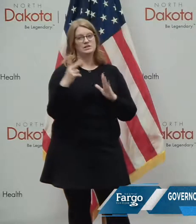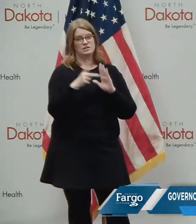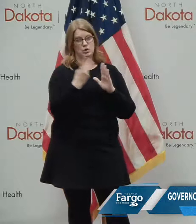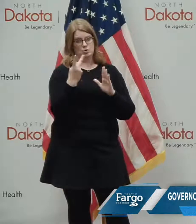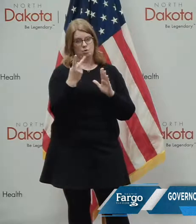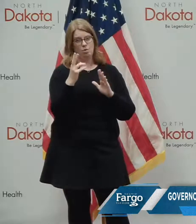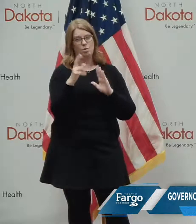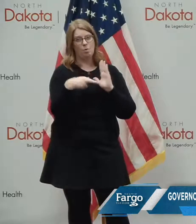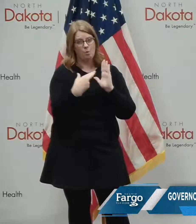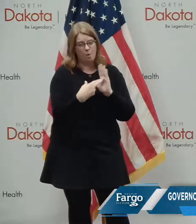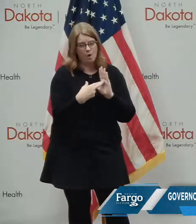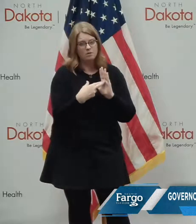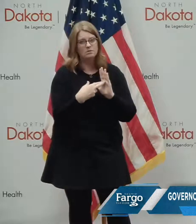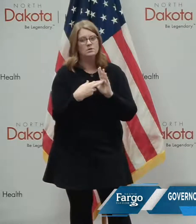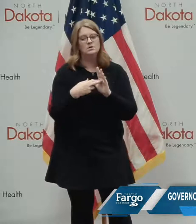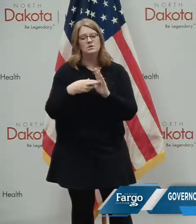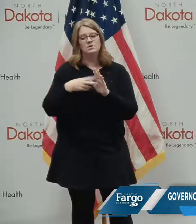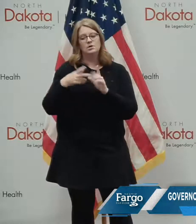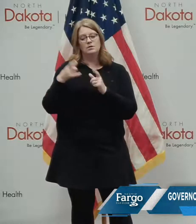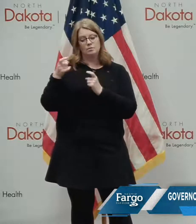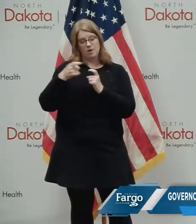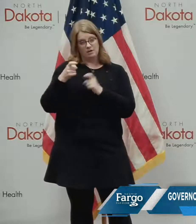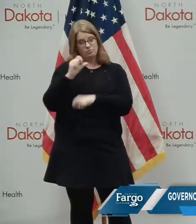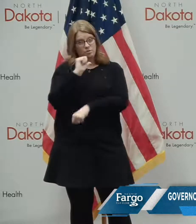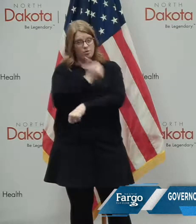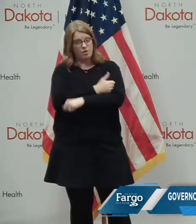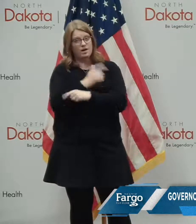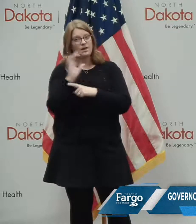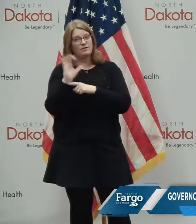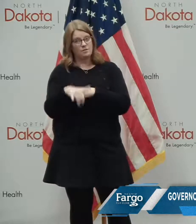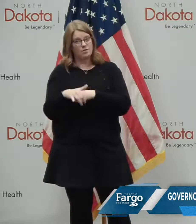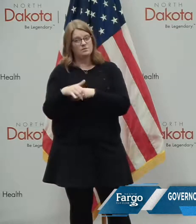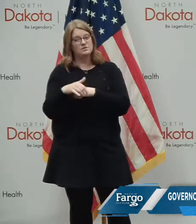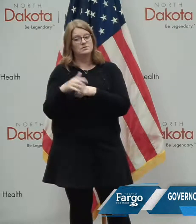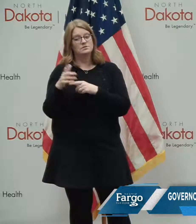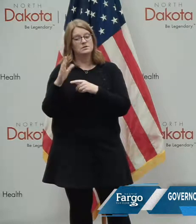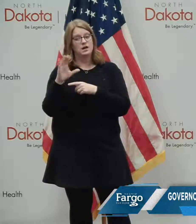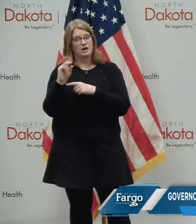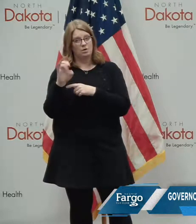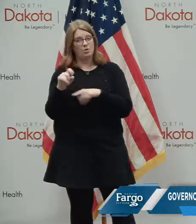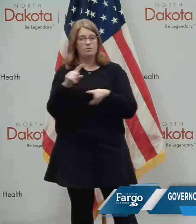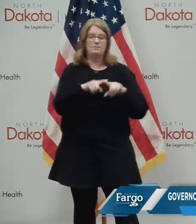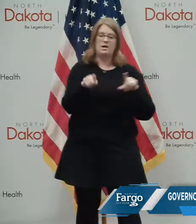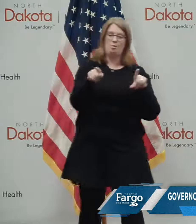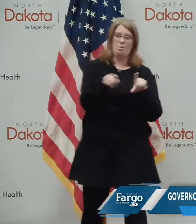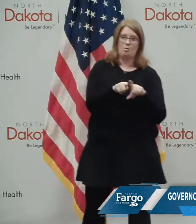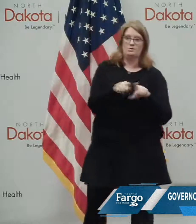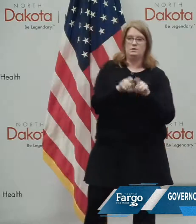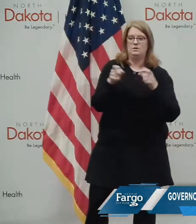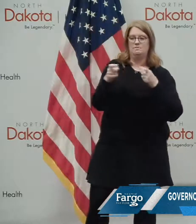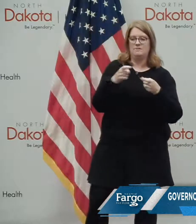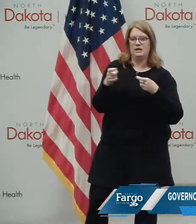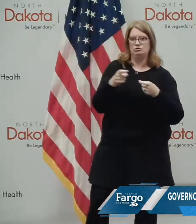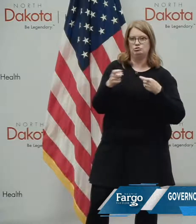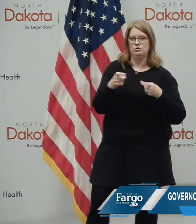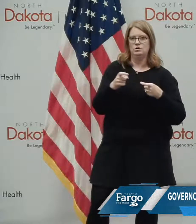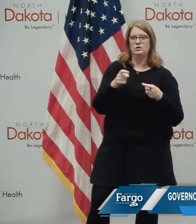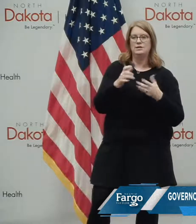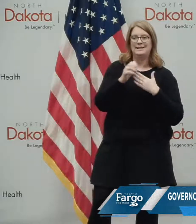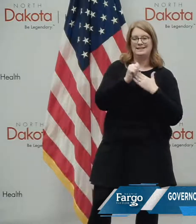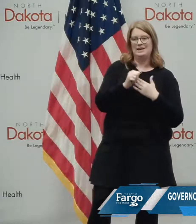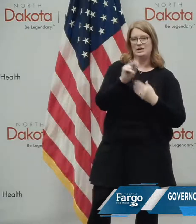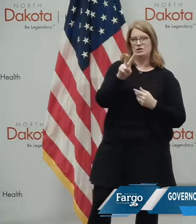role of you have regulatory authority and enforcement authority and code, but you're also the person who's managing a 200 and leading